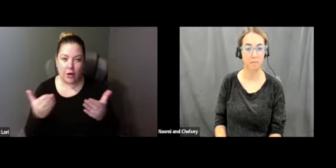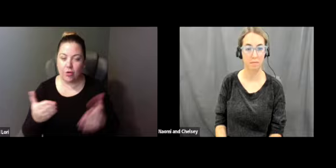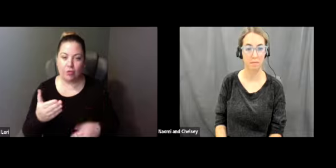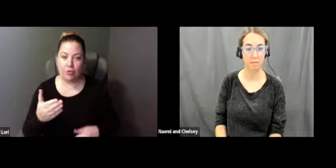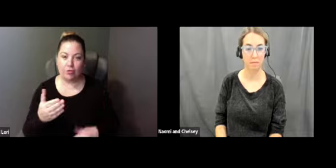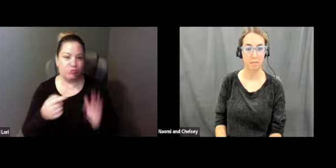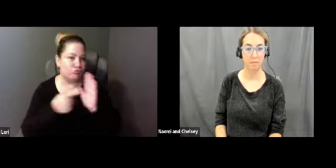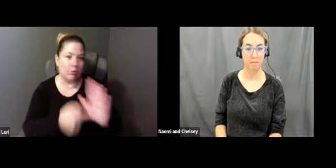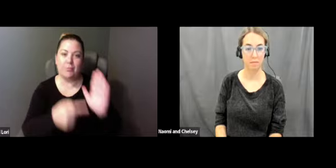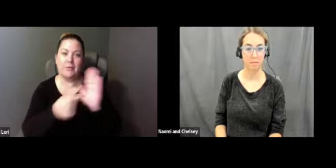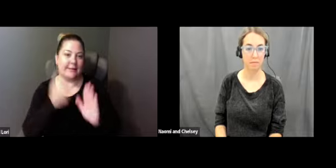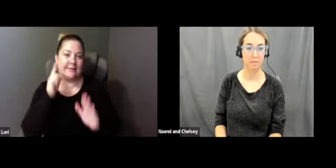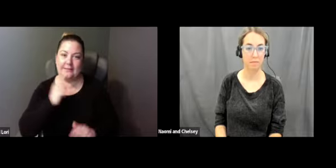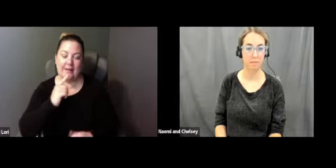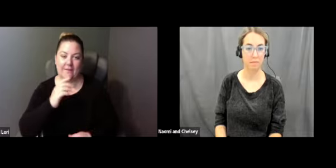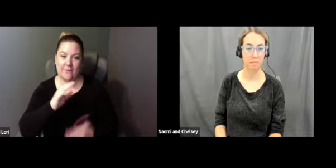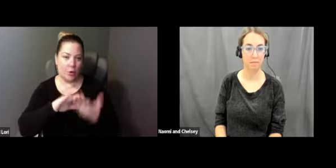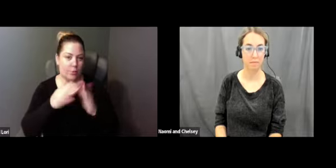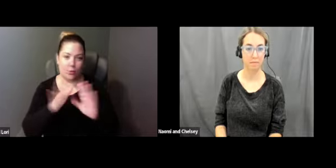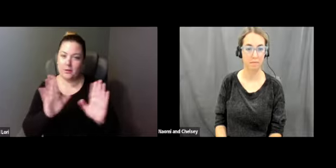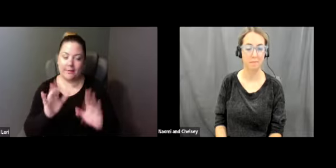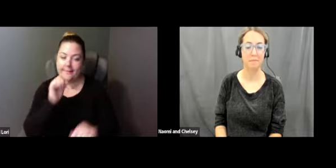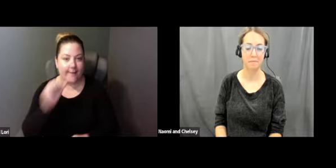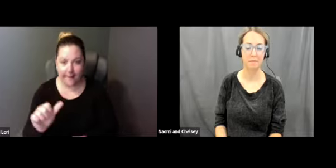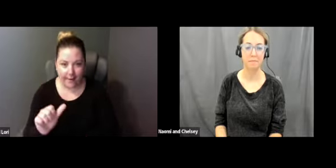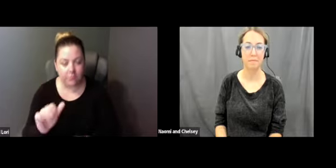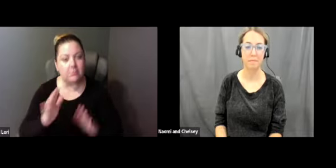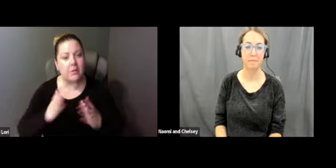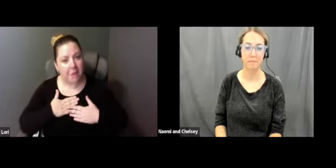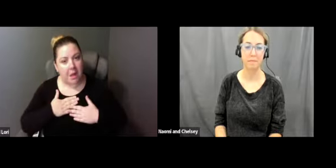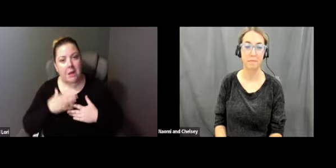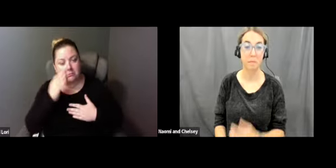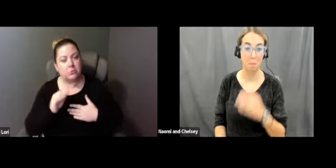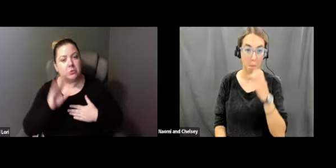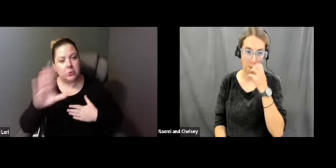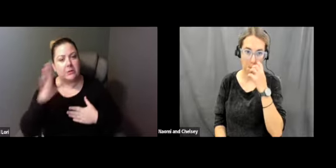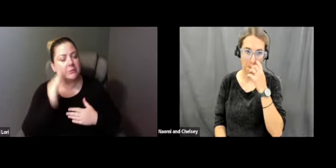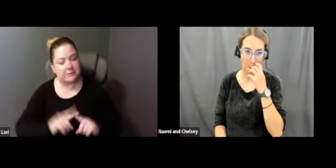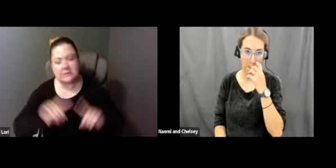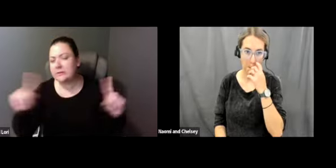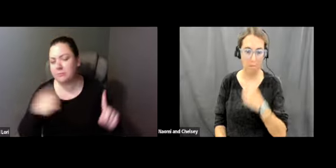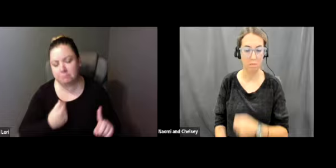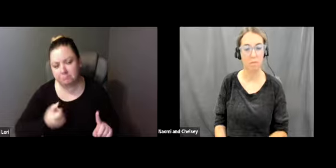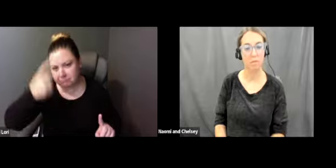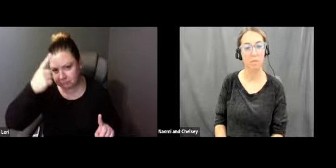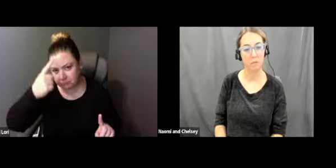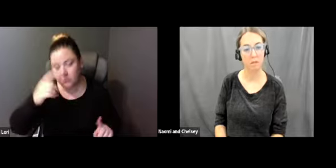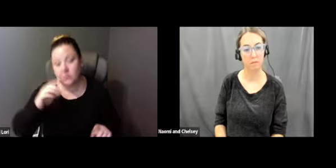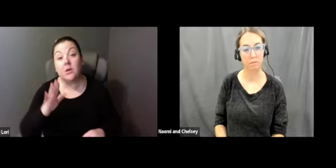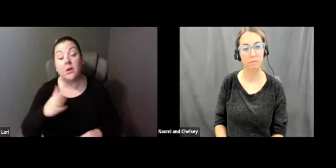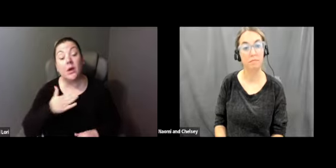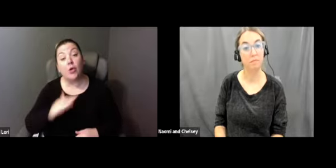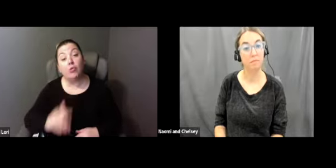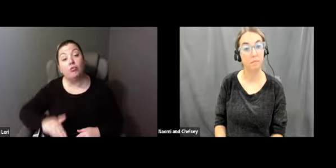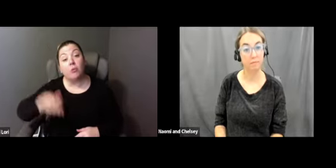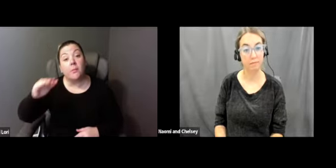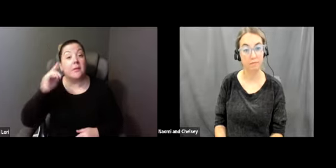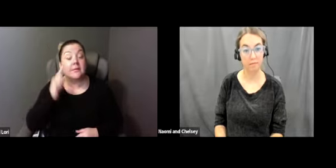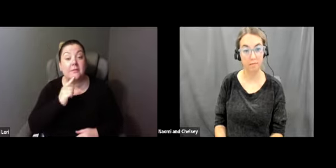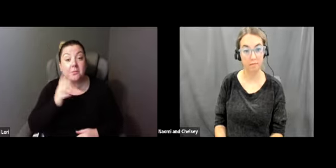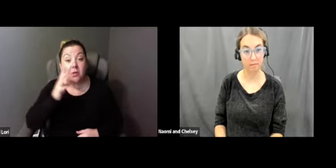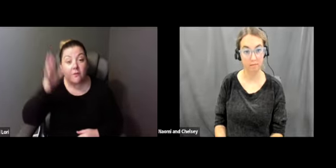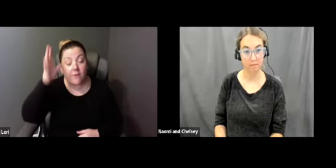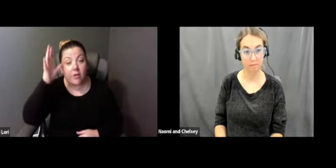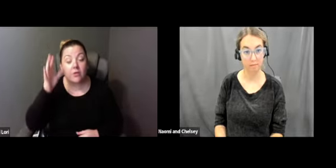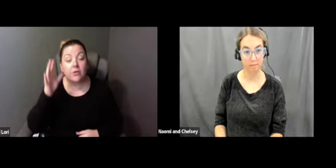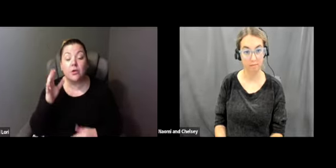that in the deaf community, from what I know as growing up with deaf parents, is communication is a commodity. And when people are pointing out that you've gained